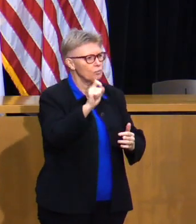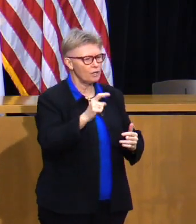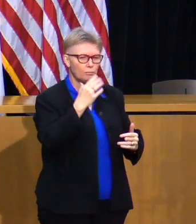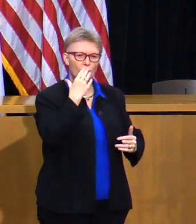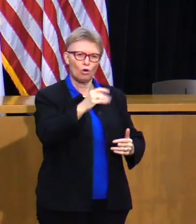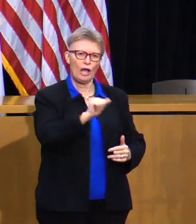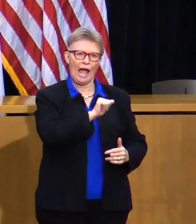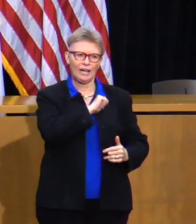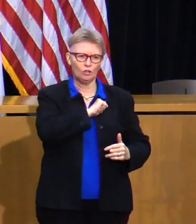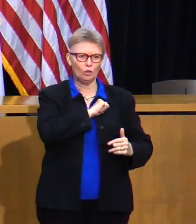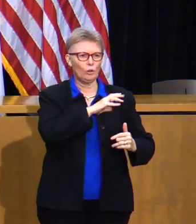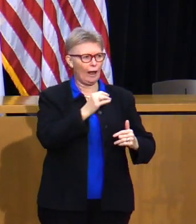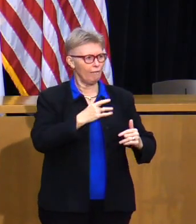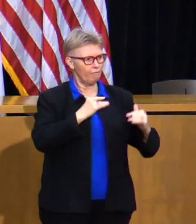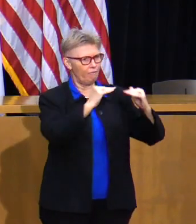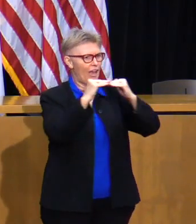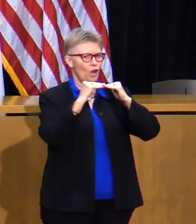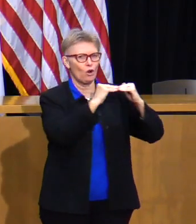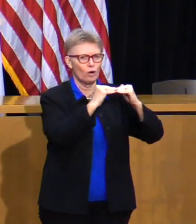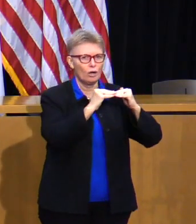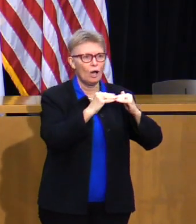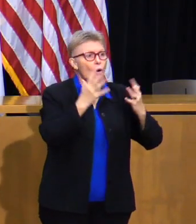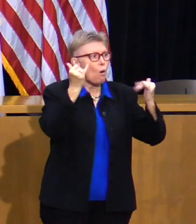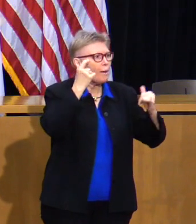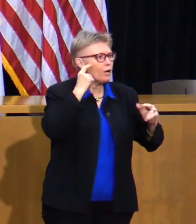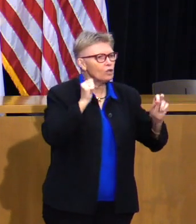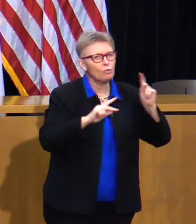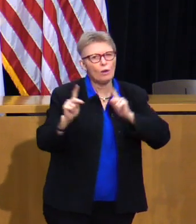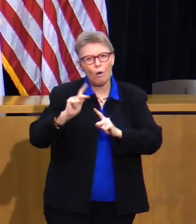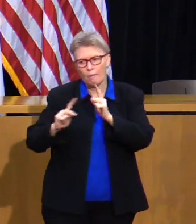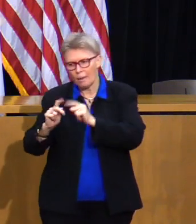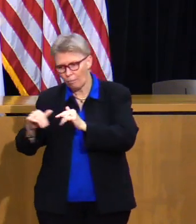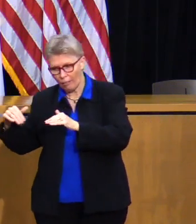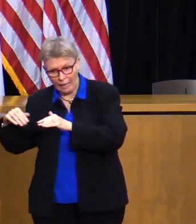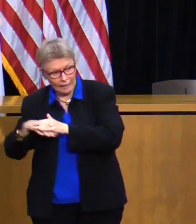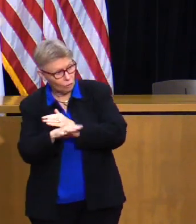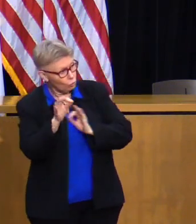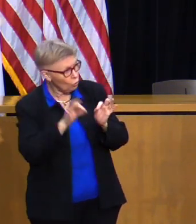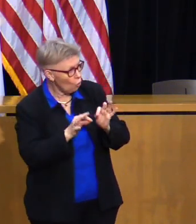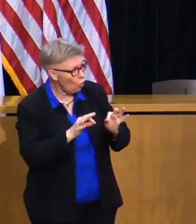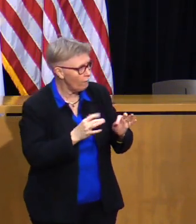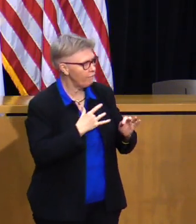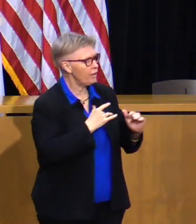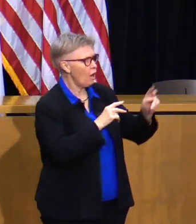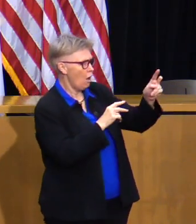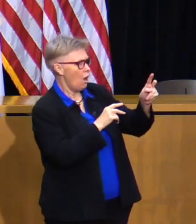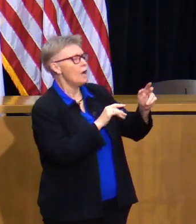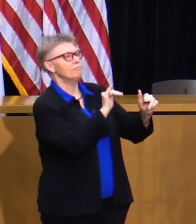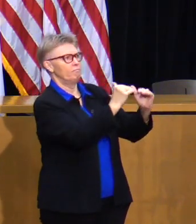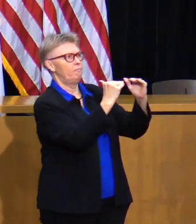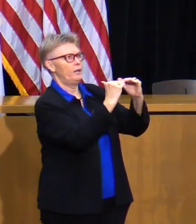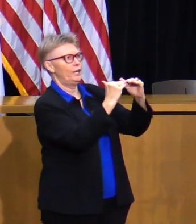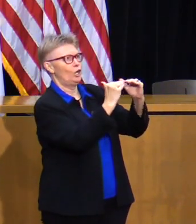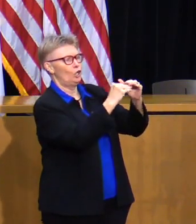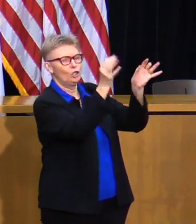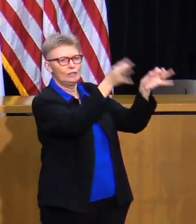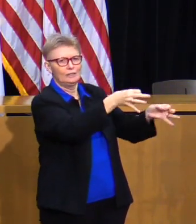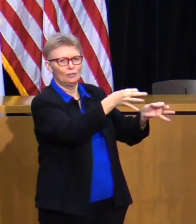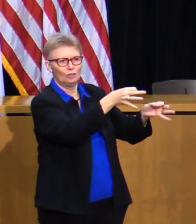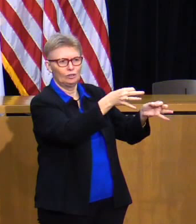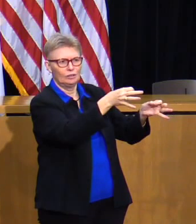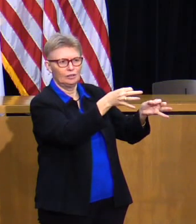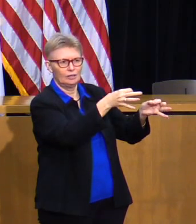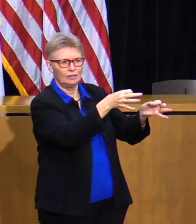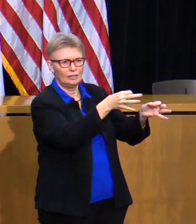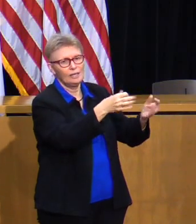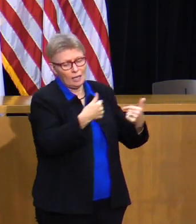they're accessing justice and accessing a system that's fair to them. And I have to say,